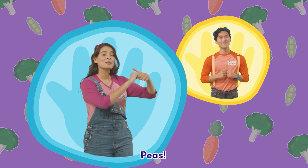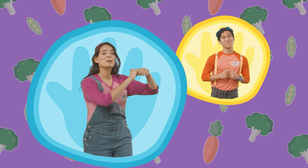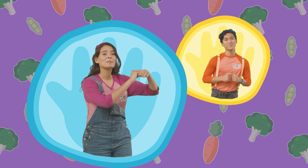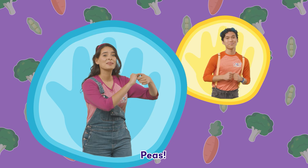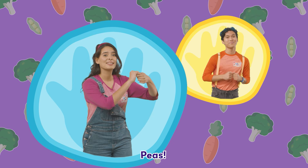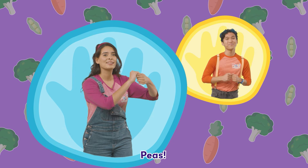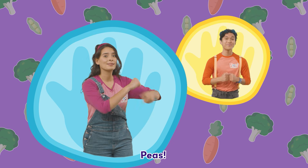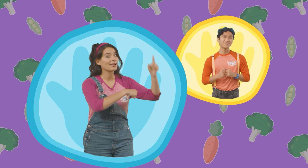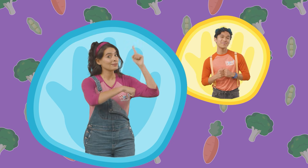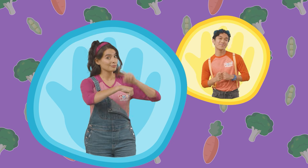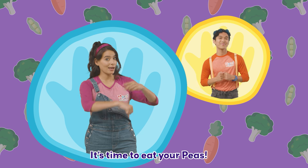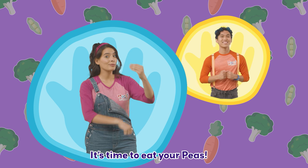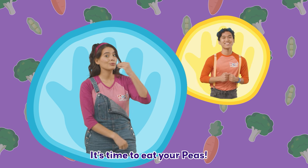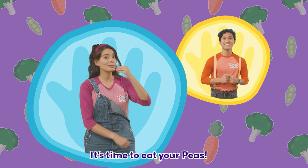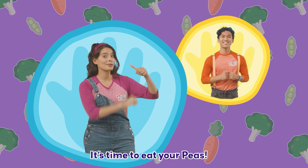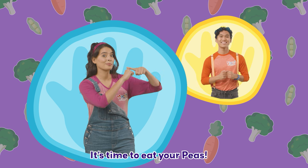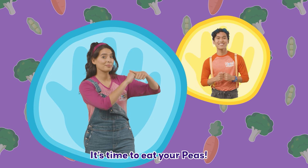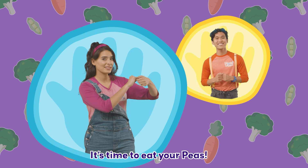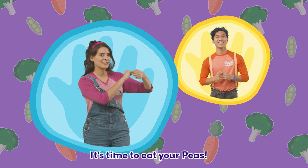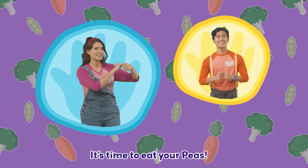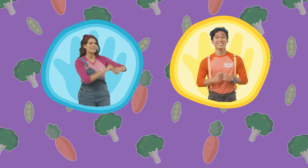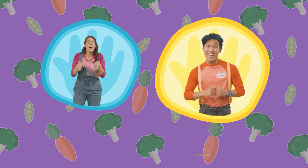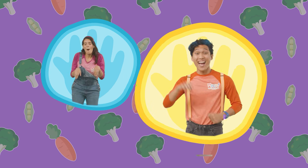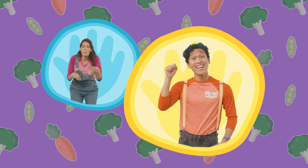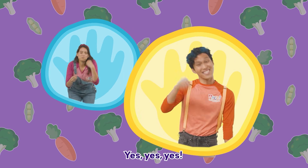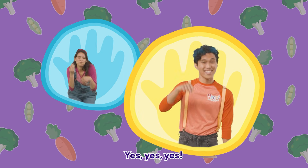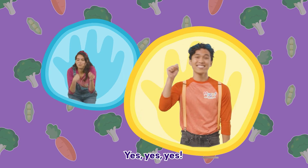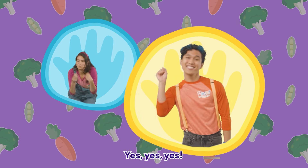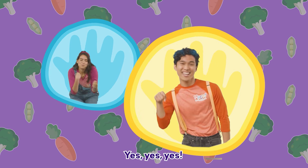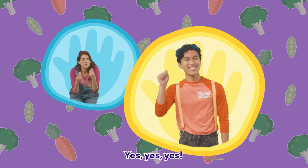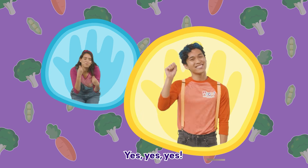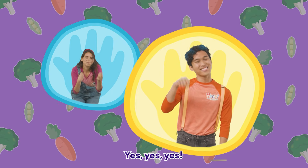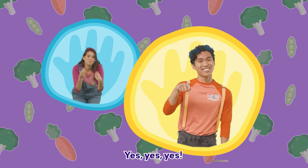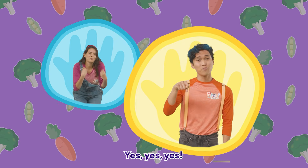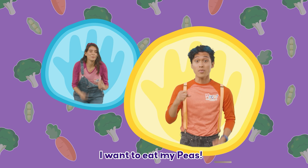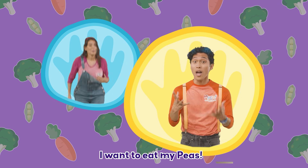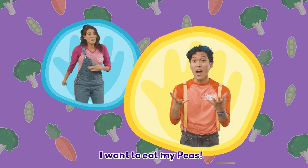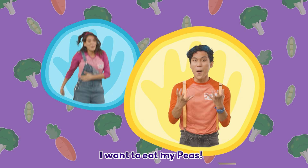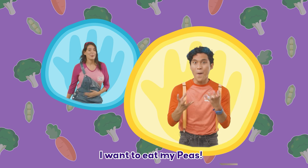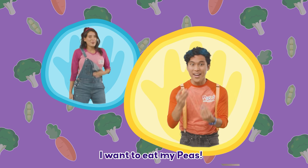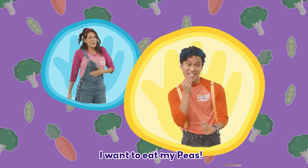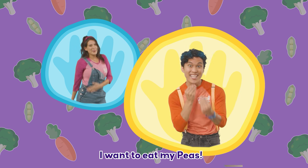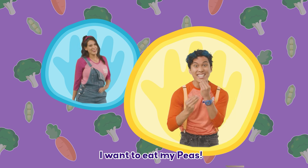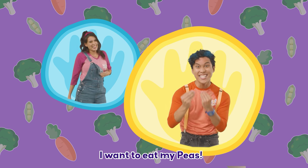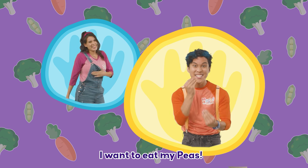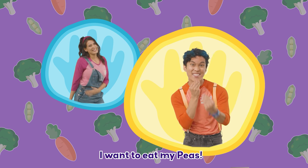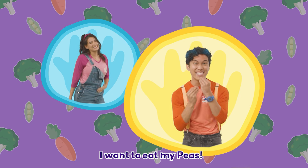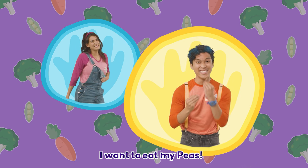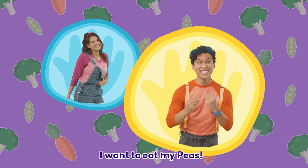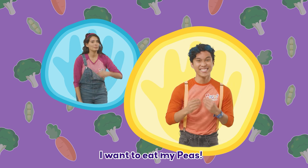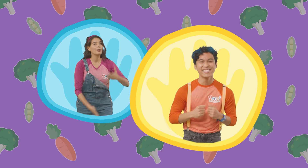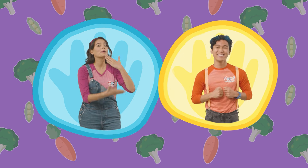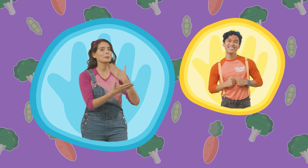Peas, peas, it's time to eat your peas. Yes, yes, yes, I want to eat